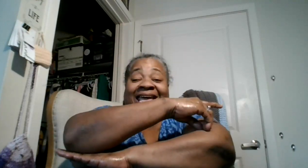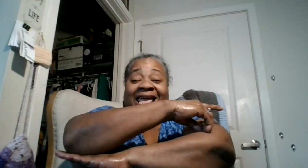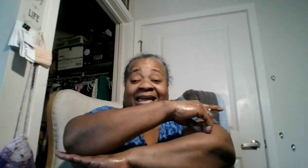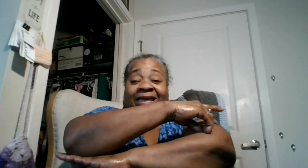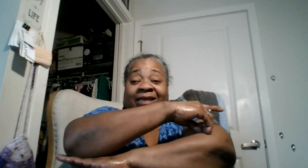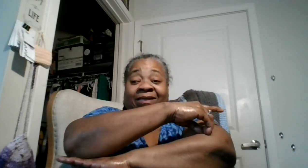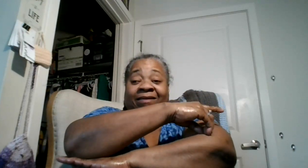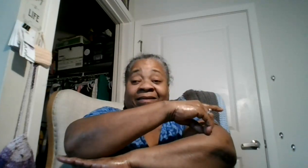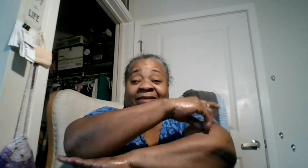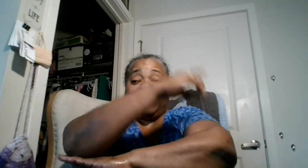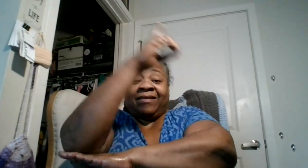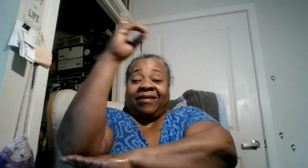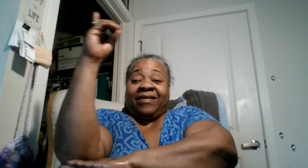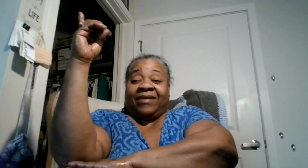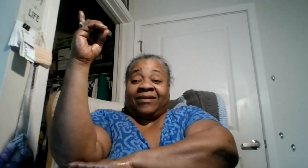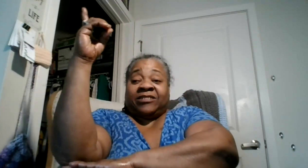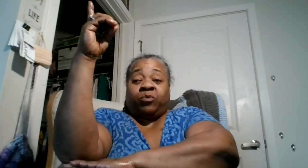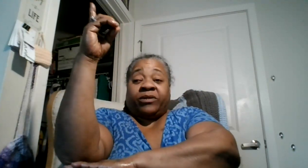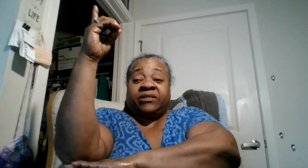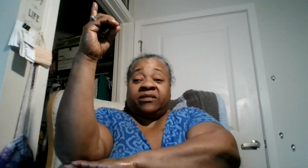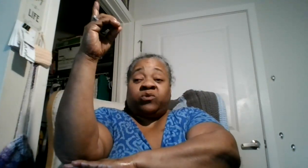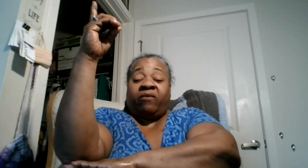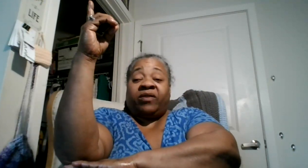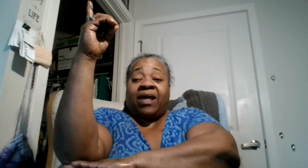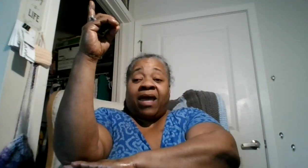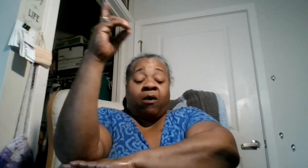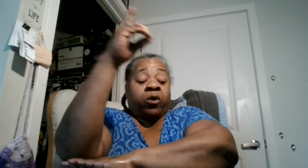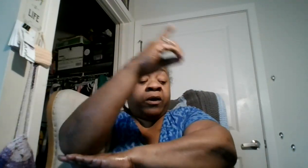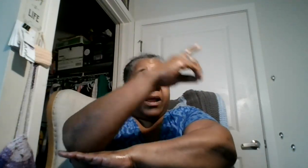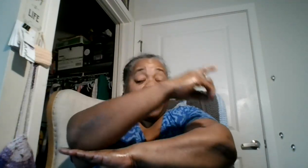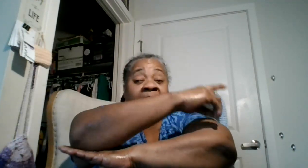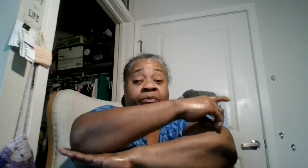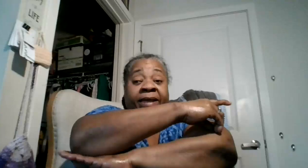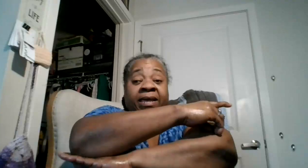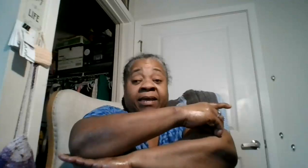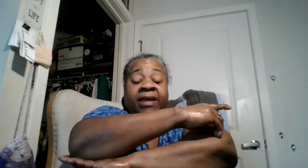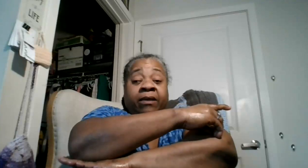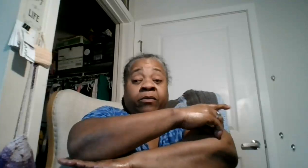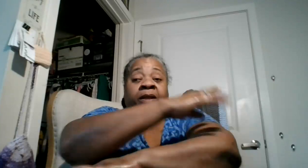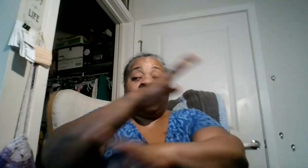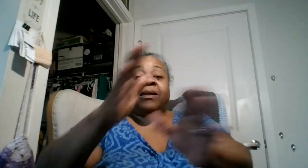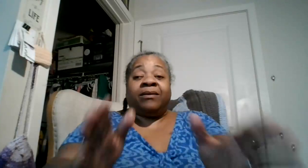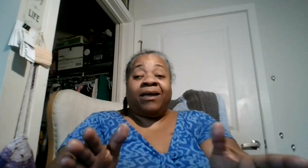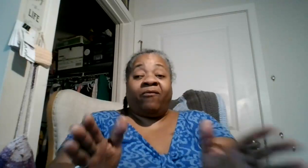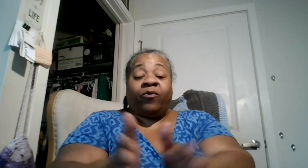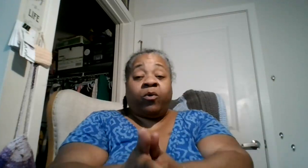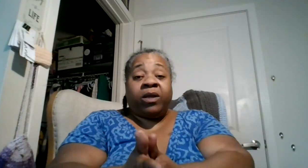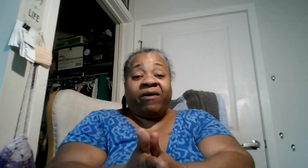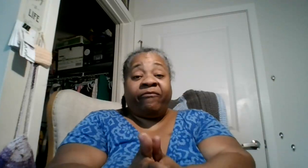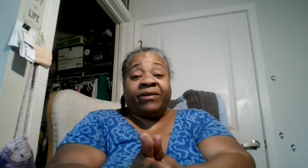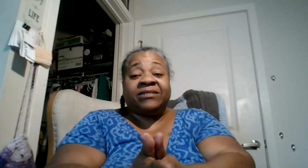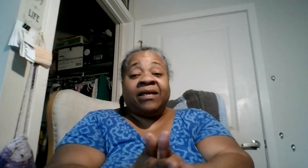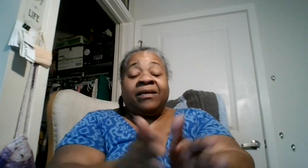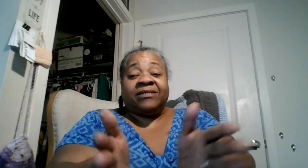Day. Just pointing to the 12 o'clock hour and bringing it down. Now, for a quick reference, as I